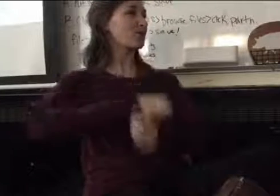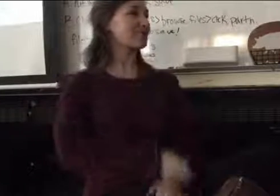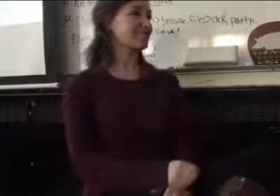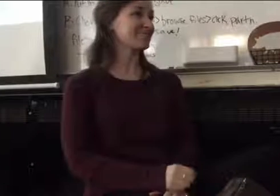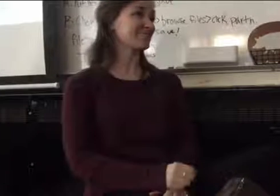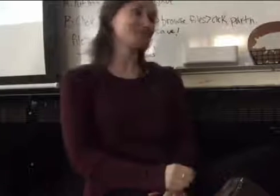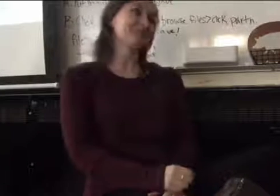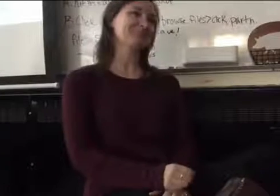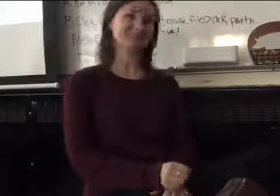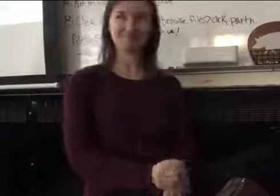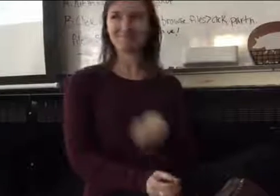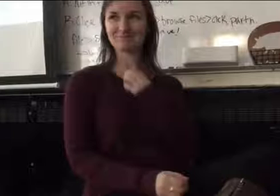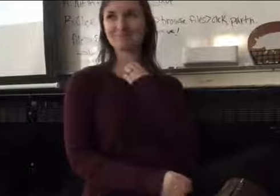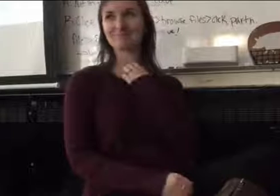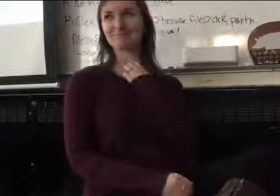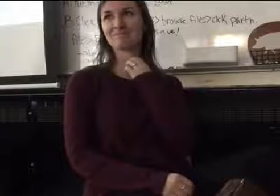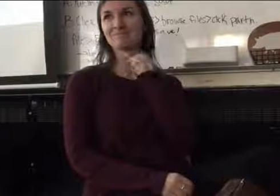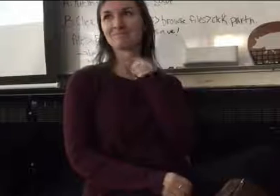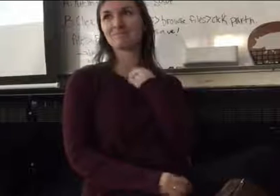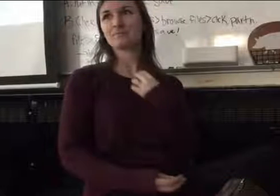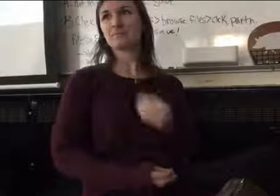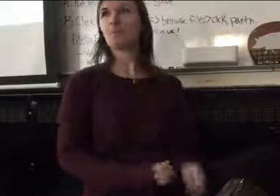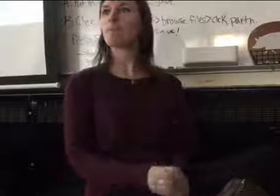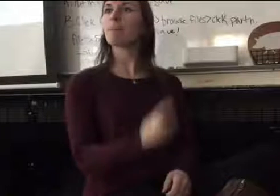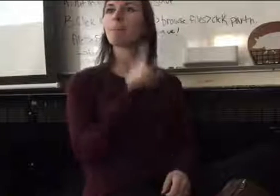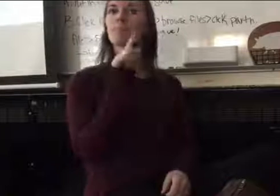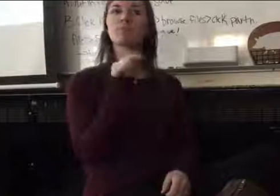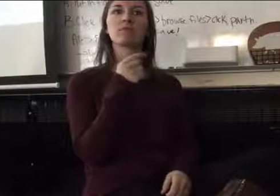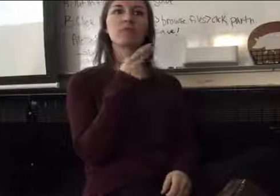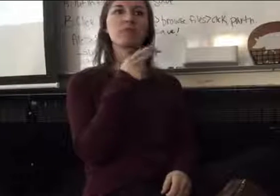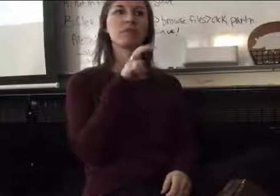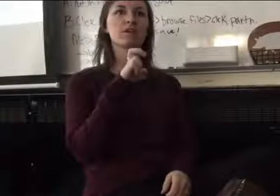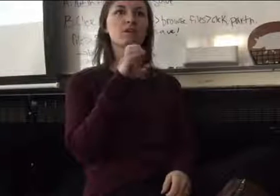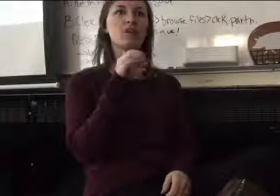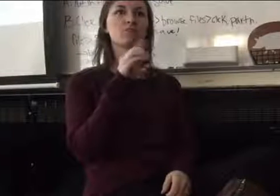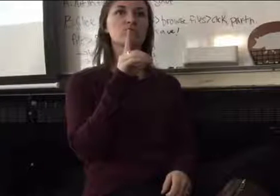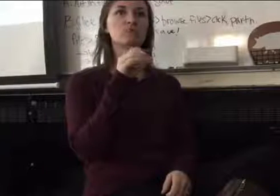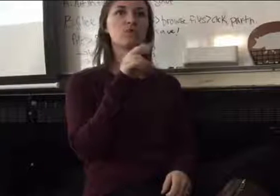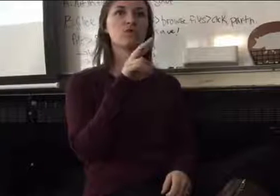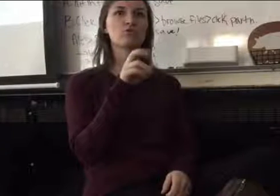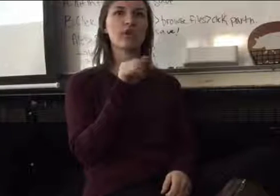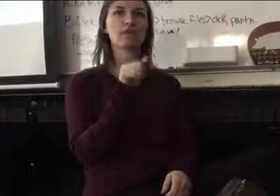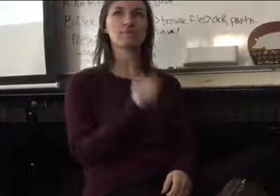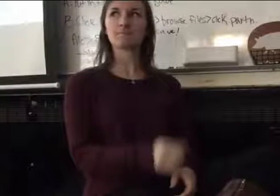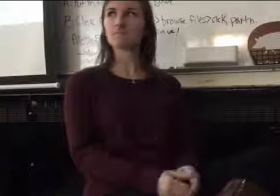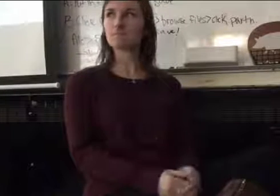Probably got to be on the East Coast to do that, though. Theodora.